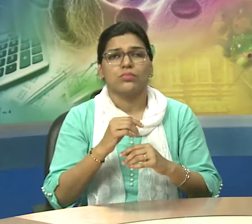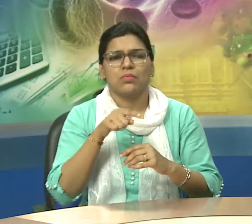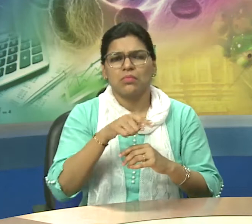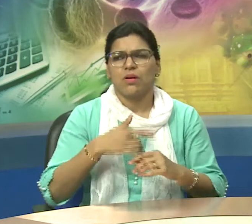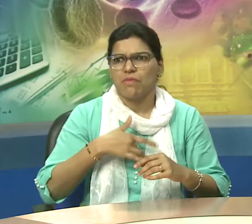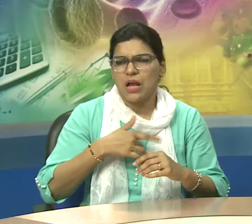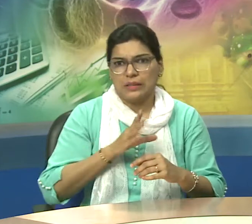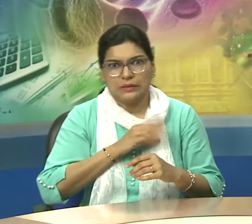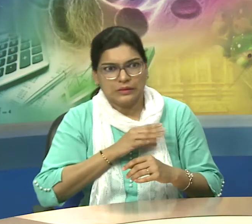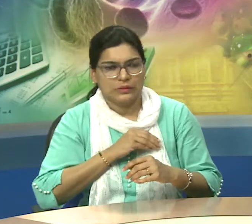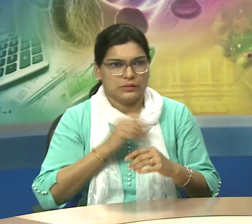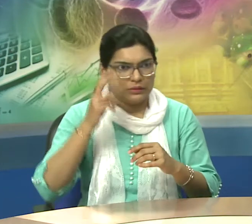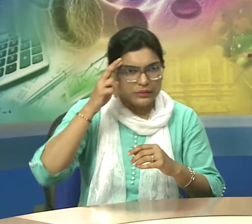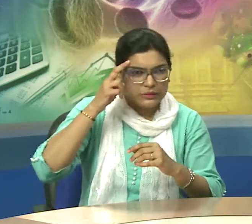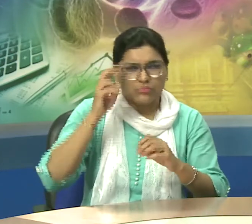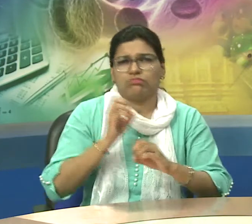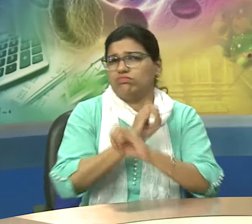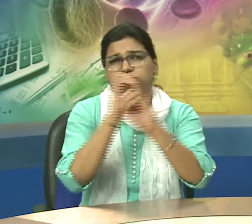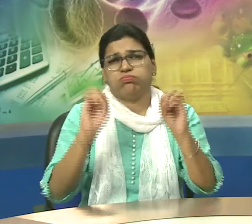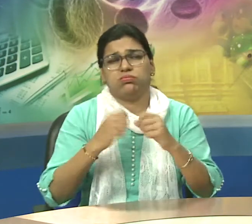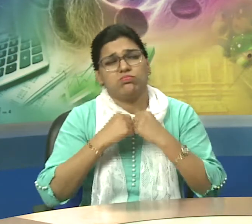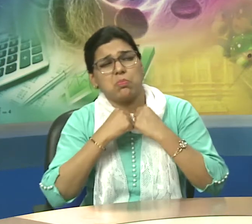Ustad Bismillah Khan was